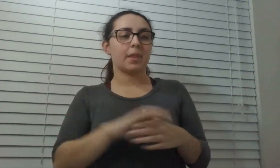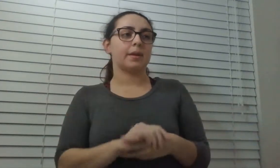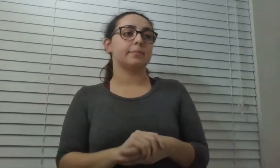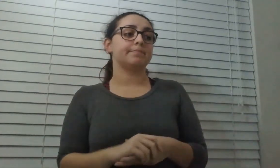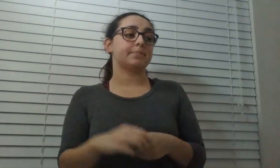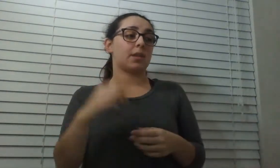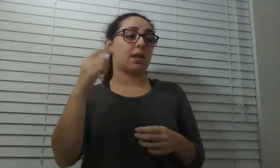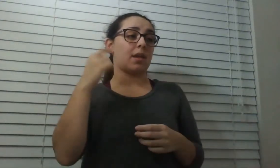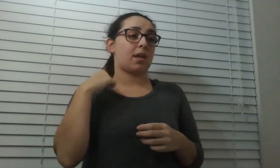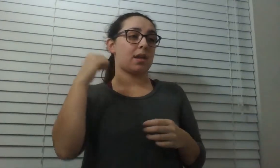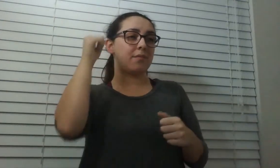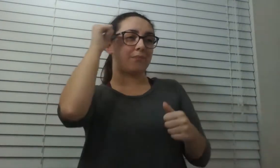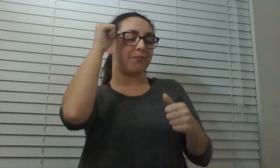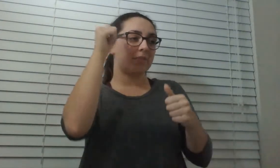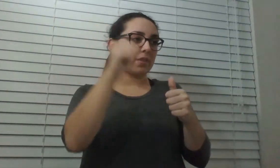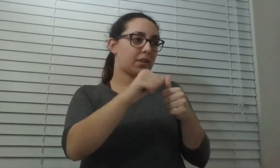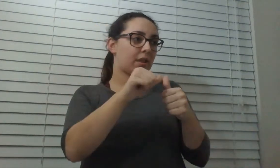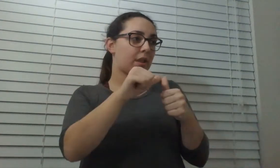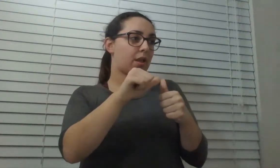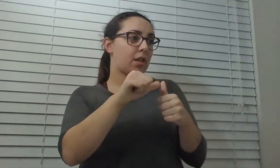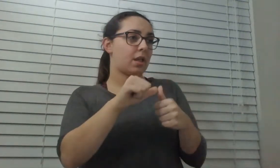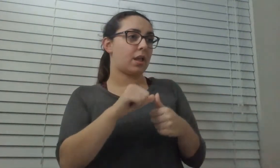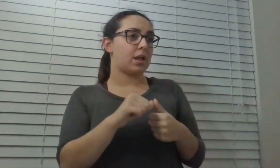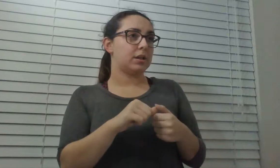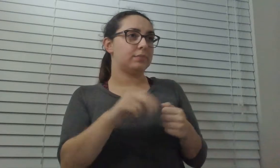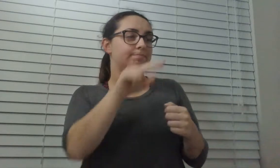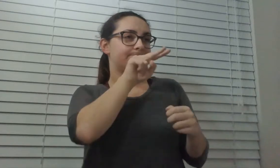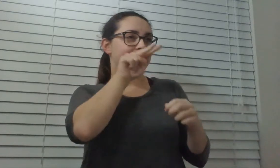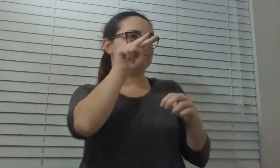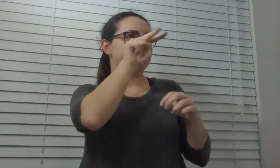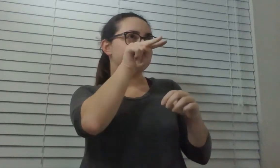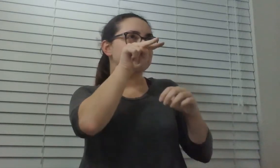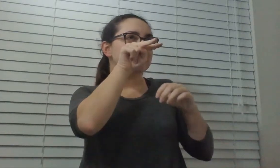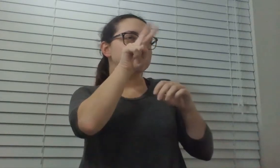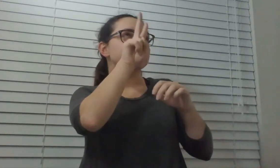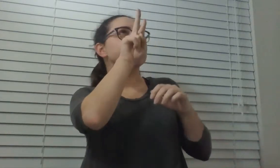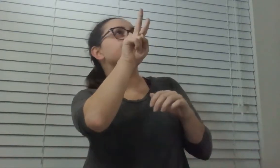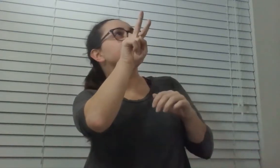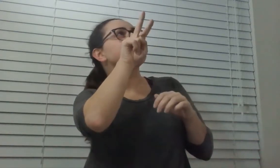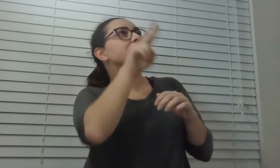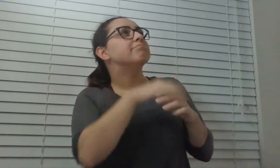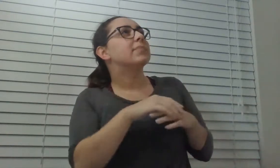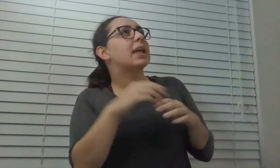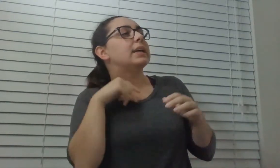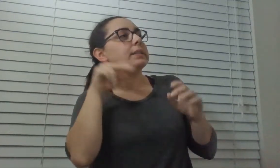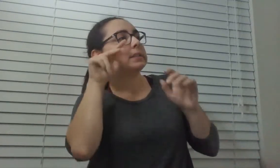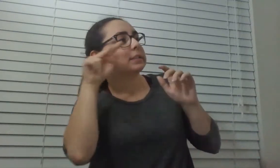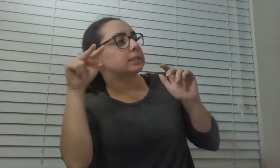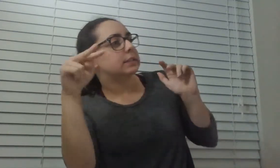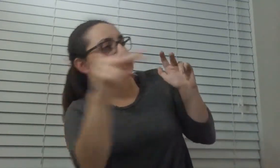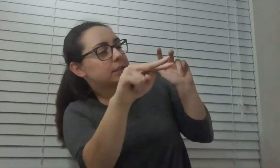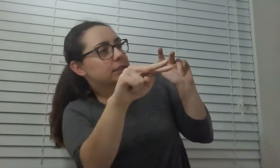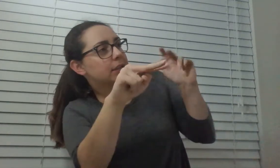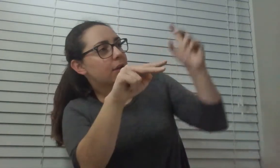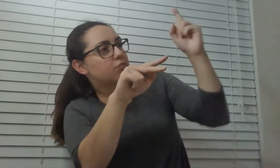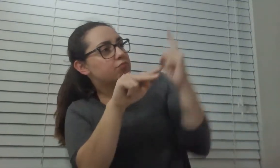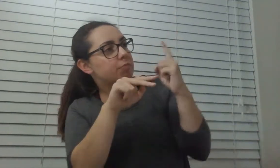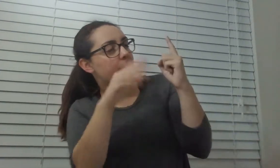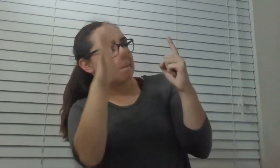seeing basically from her knees down and beyond her into the back of the house, which was bright and loud, where the party was going